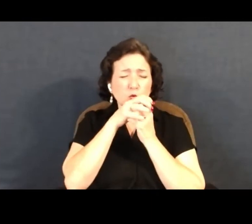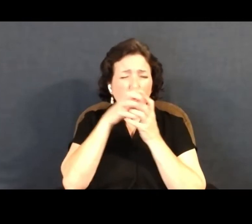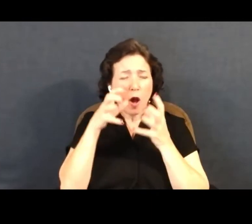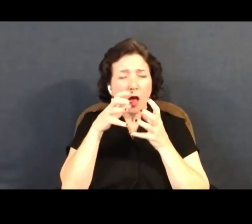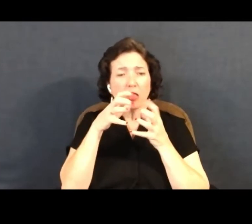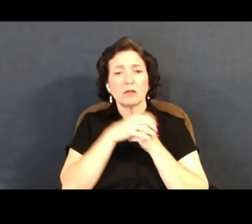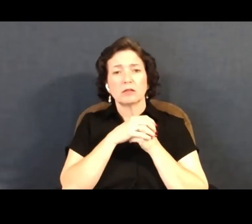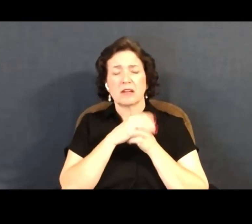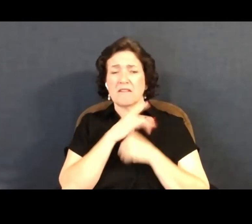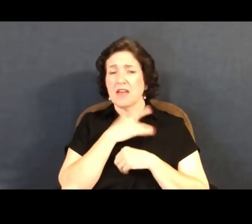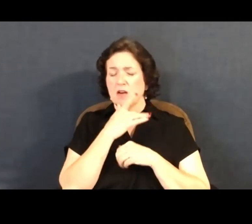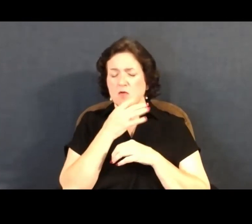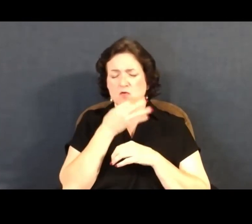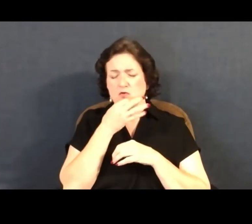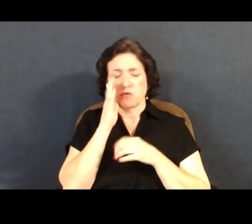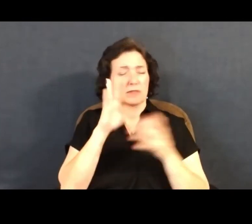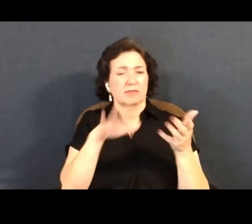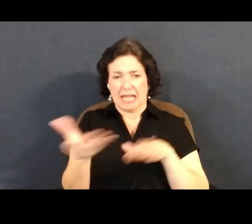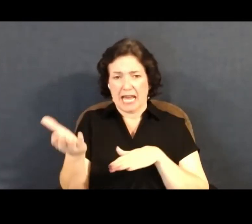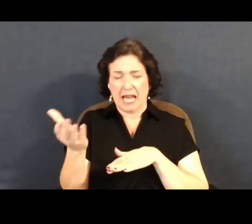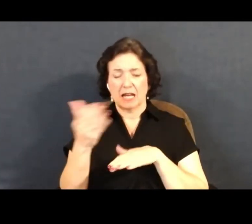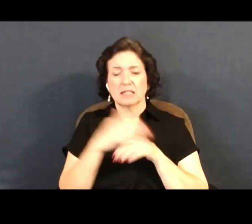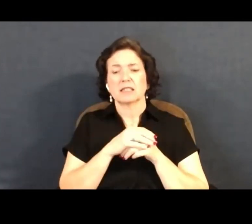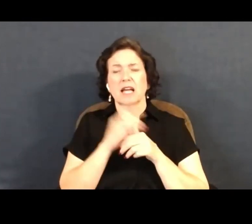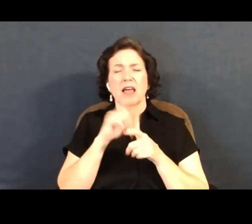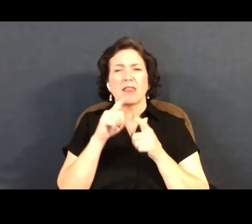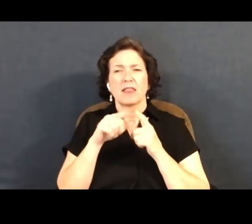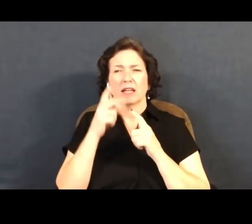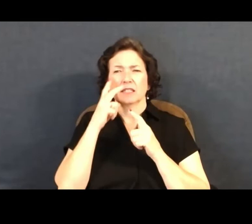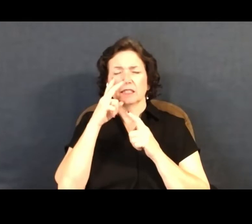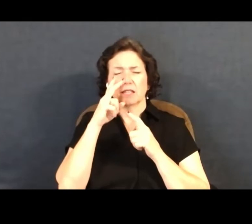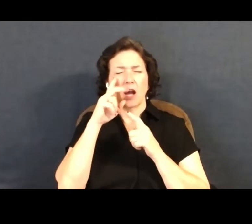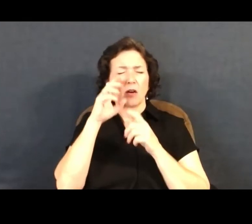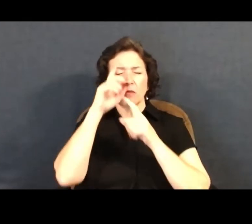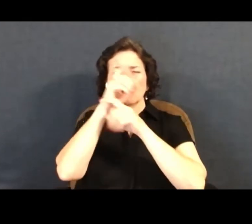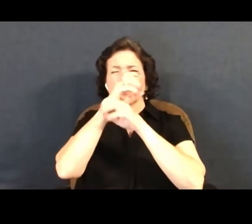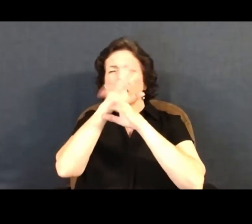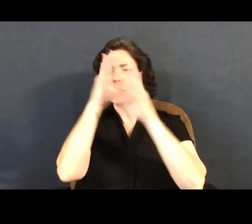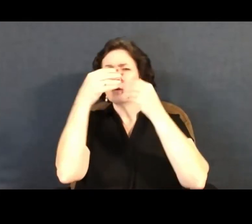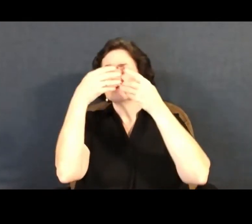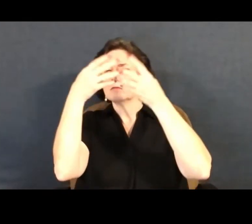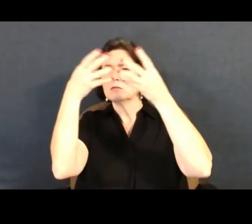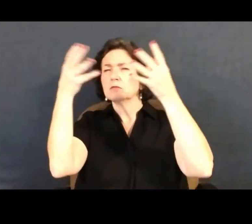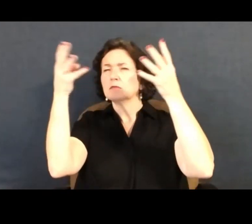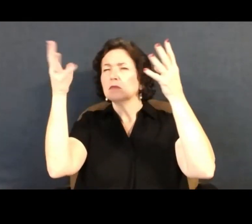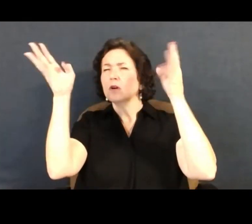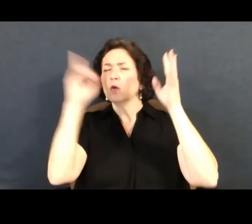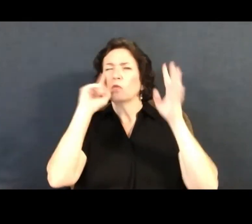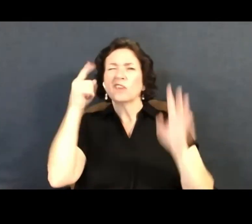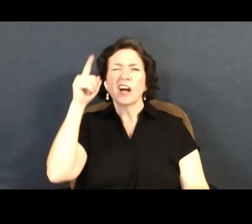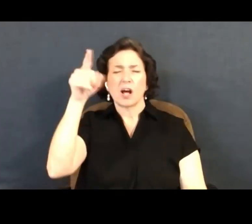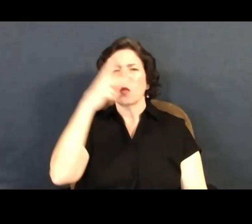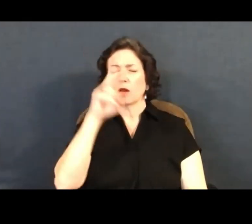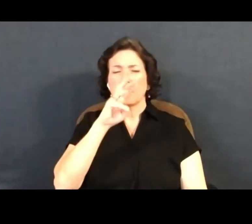was about to die. And then he saw a mirage. He saw open gates and a fountain